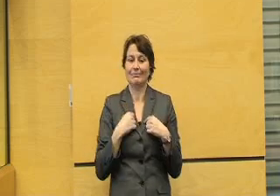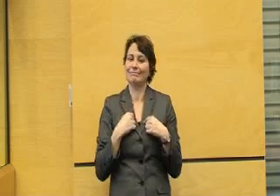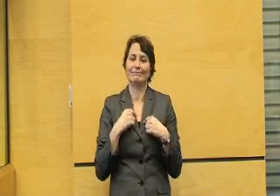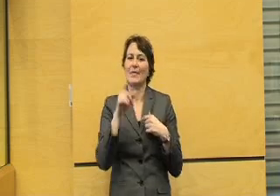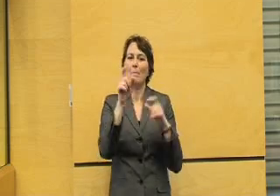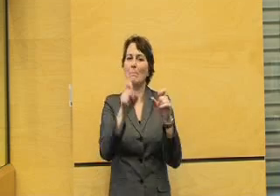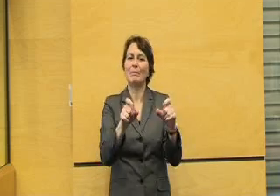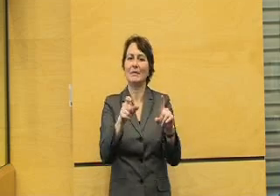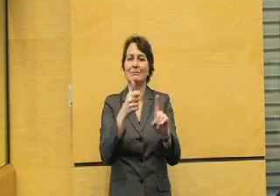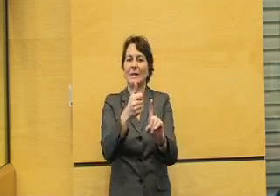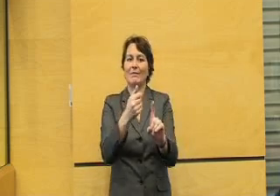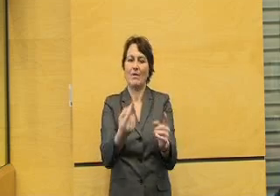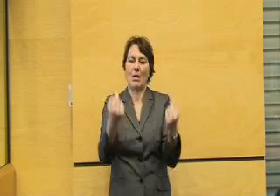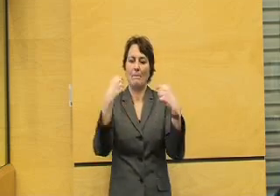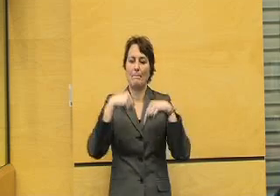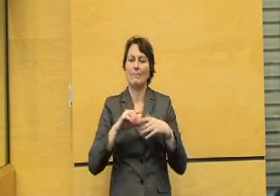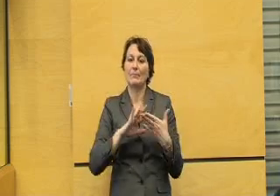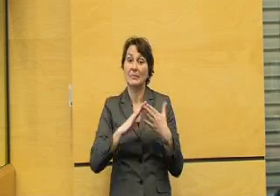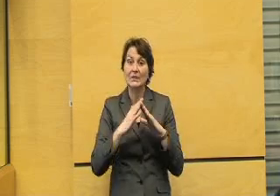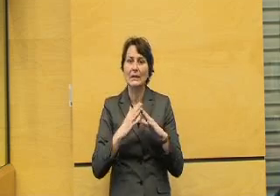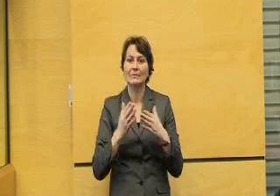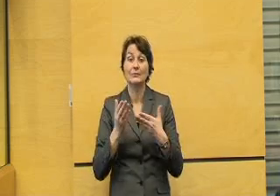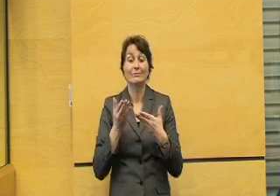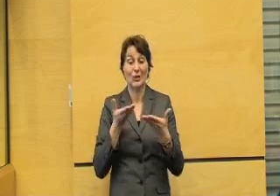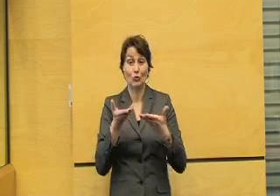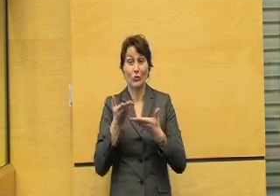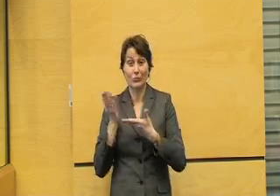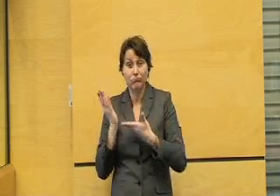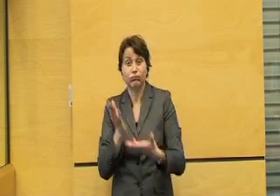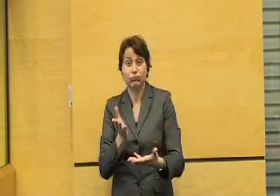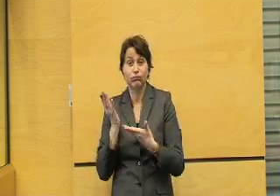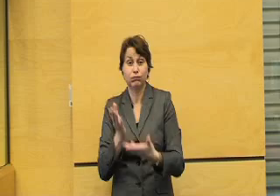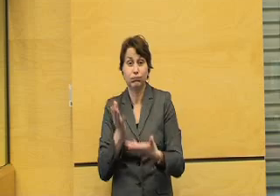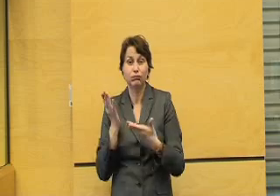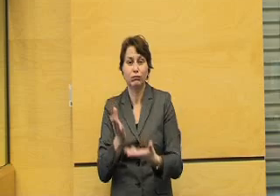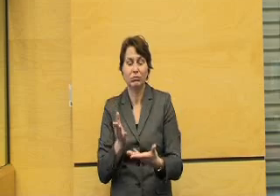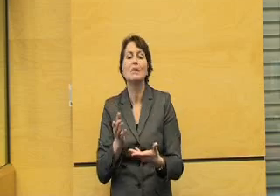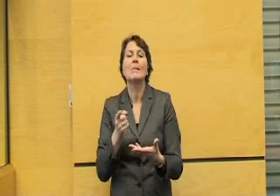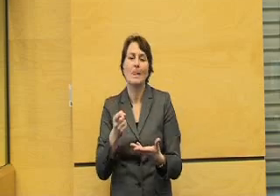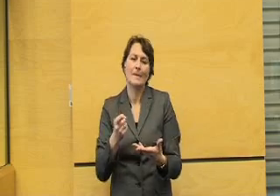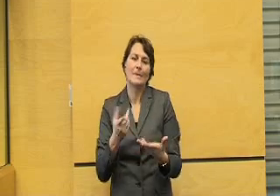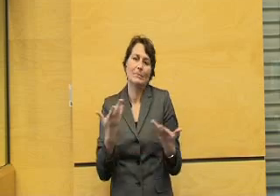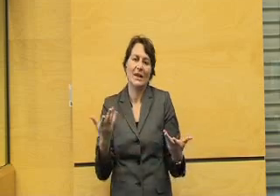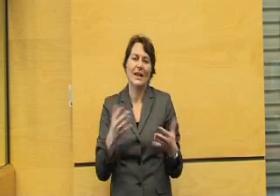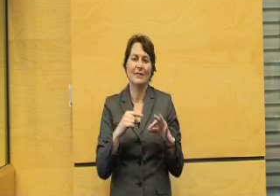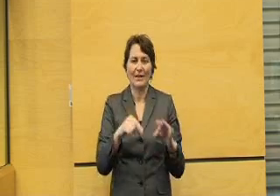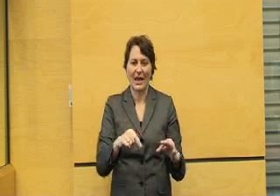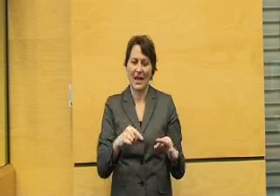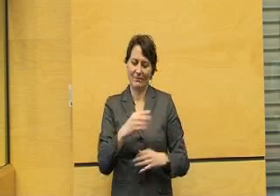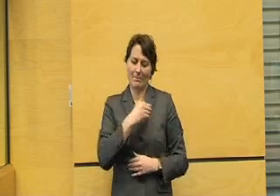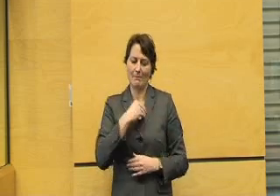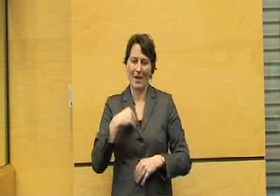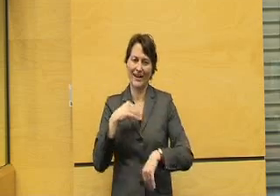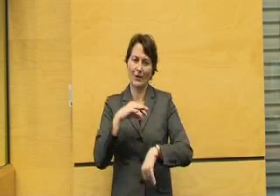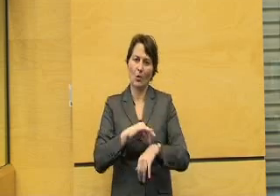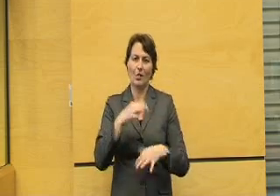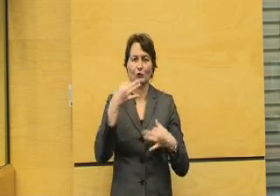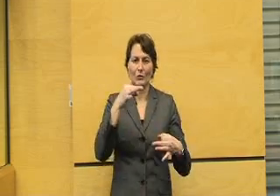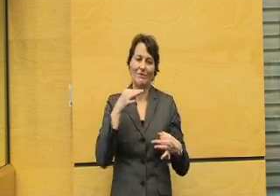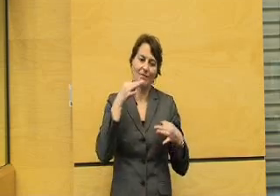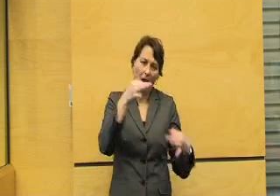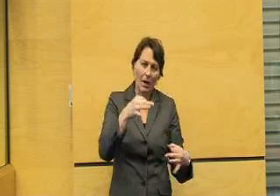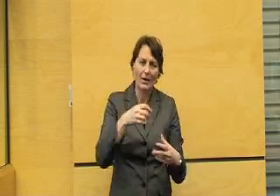urban areas where services are concentrated, in particular the certifying entities or